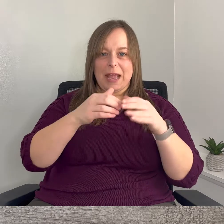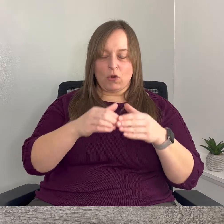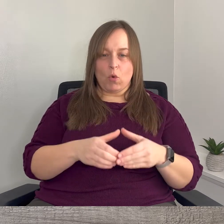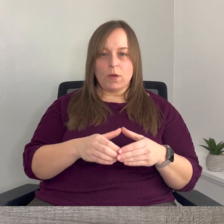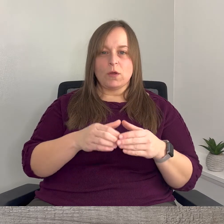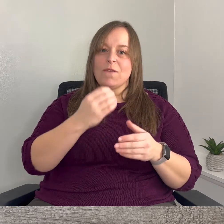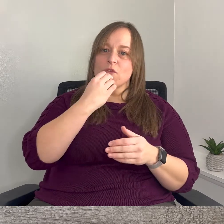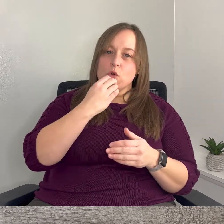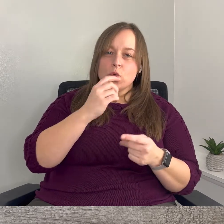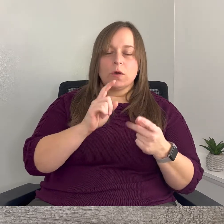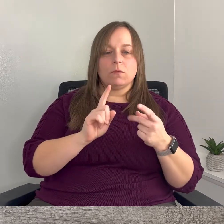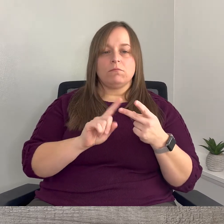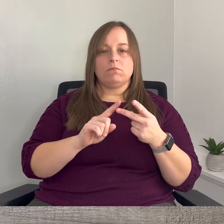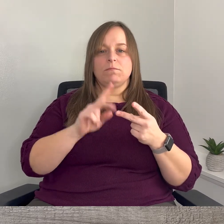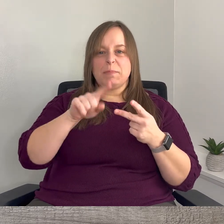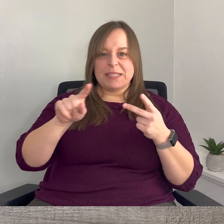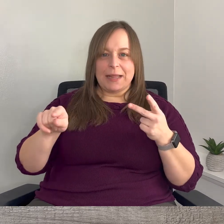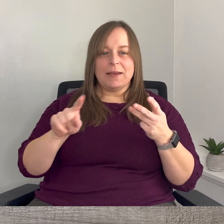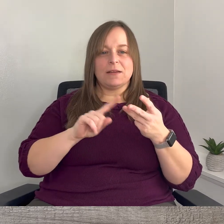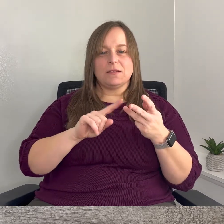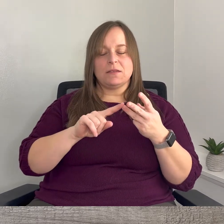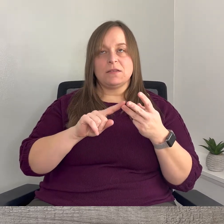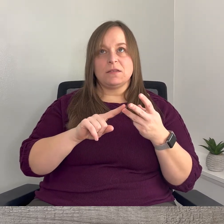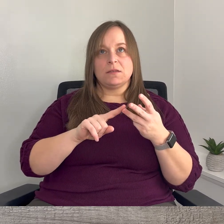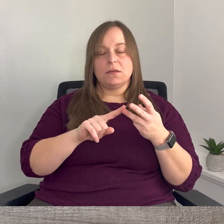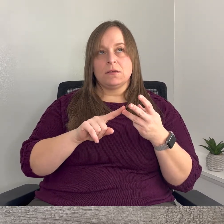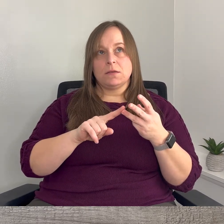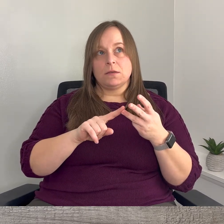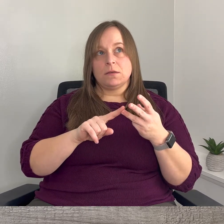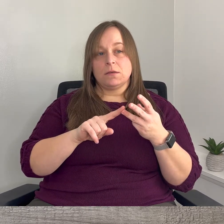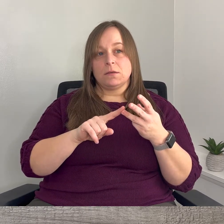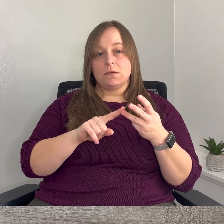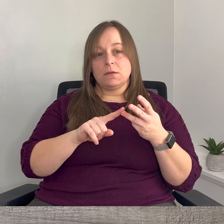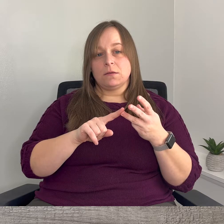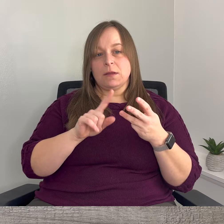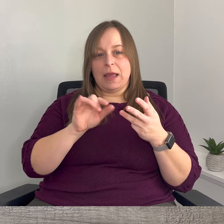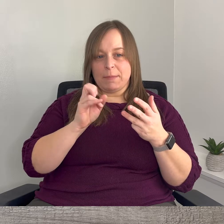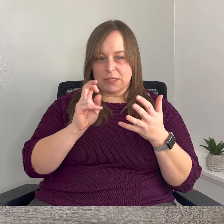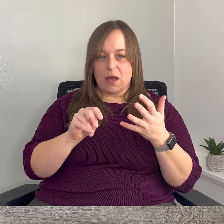variable spending categories. So like food, miscellaneous,